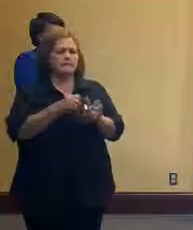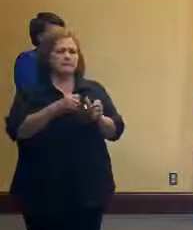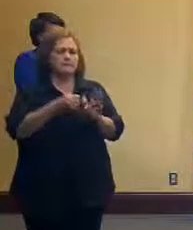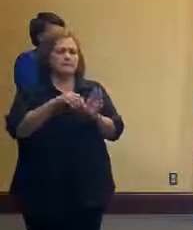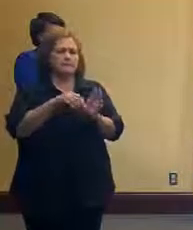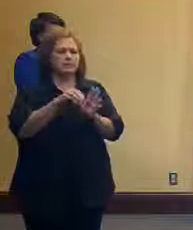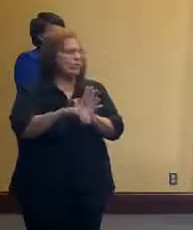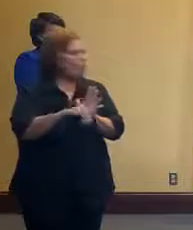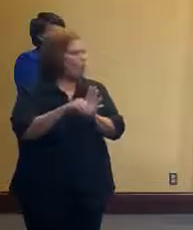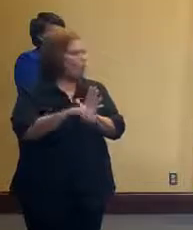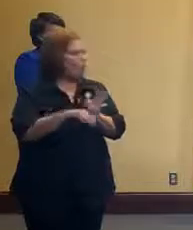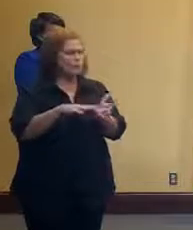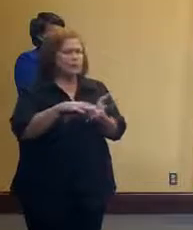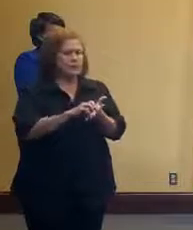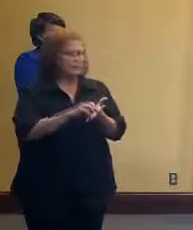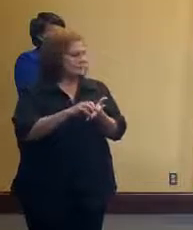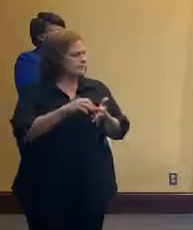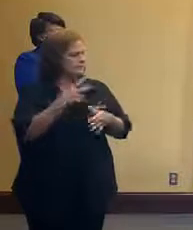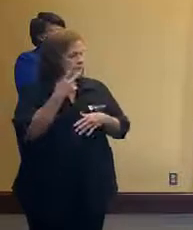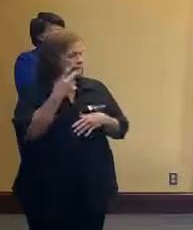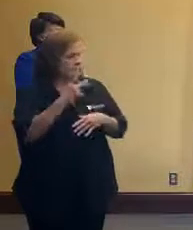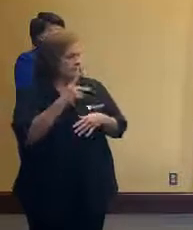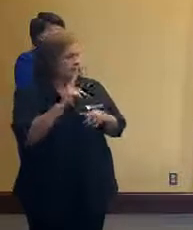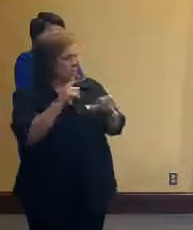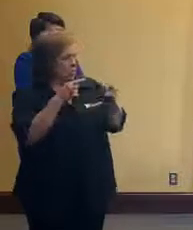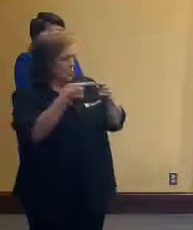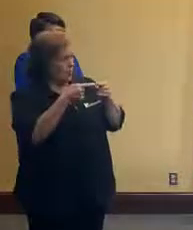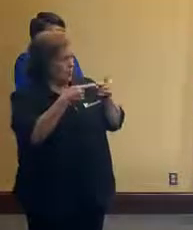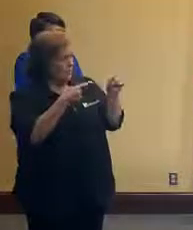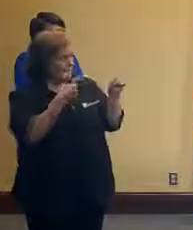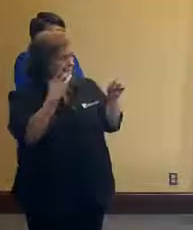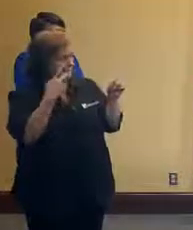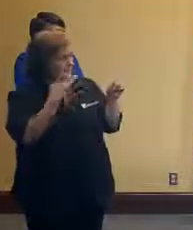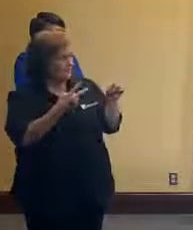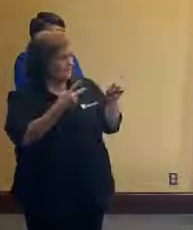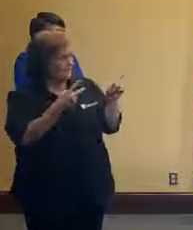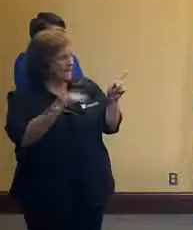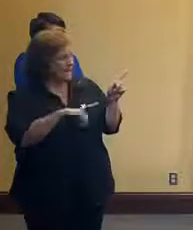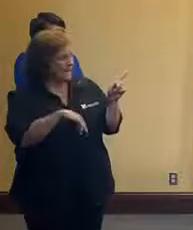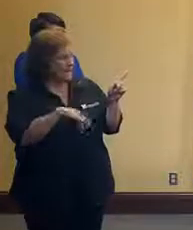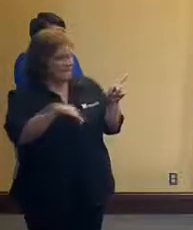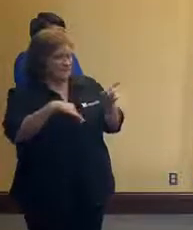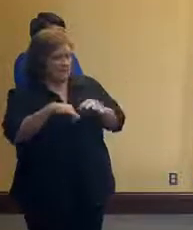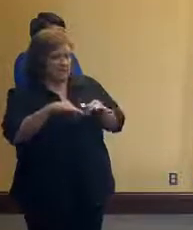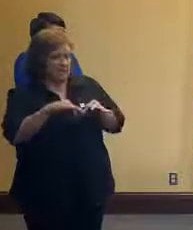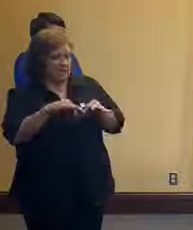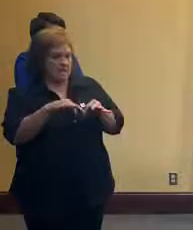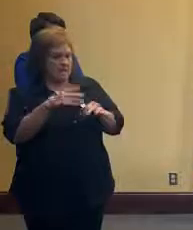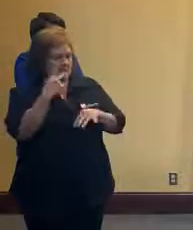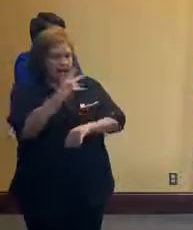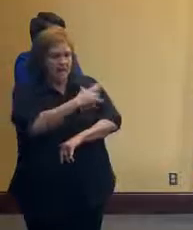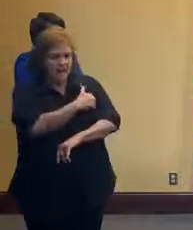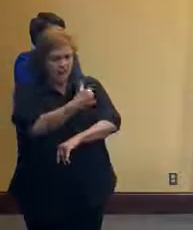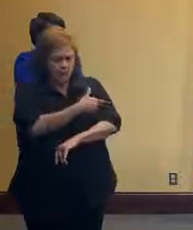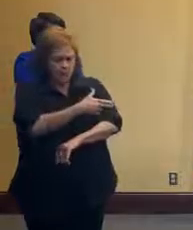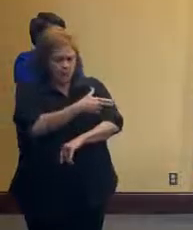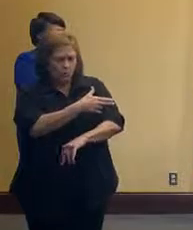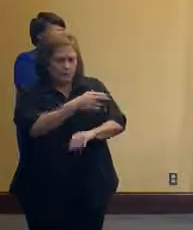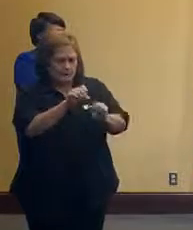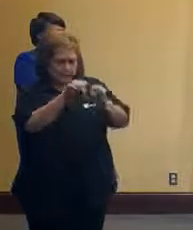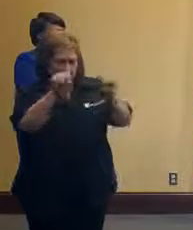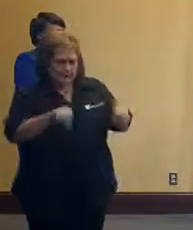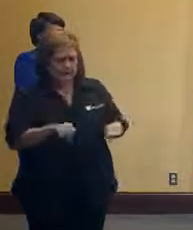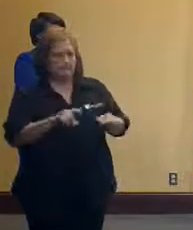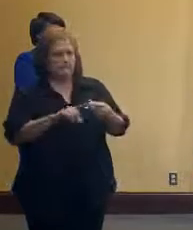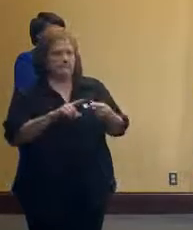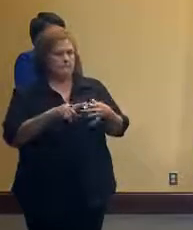this. And you'll see it's way over there on the corner. And really it's the prevalence of our transmission, our hospital system, and the